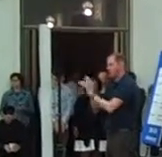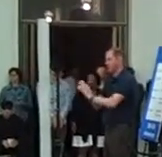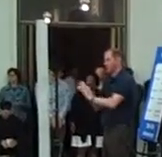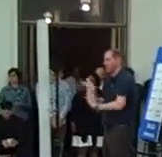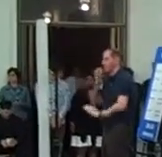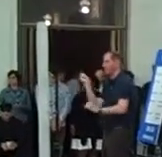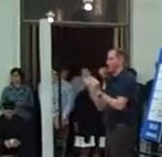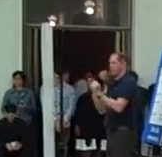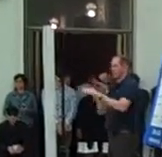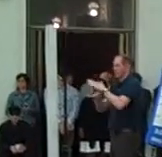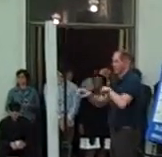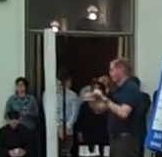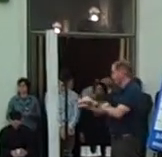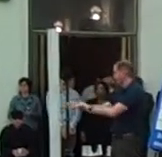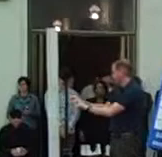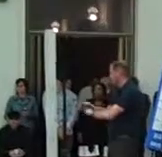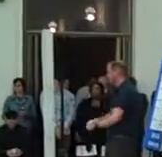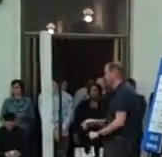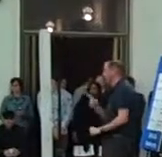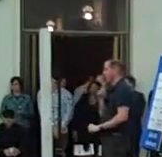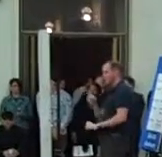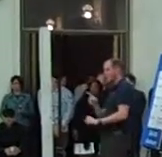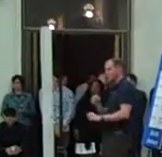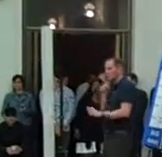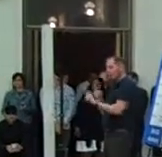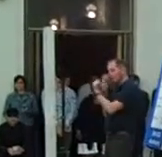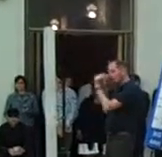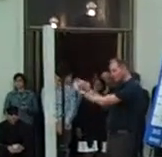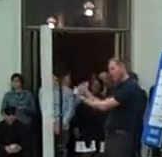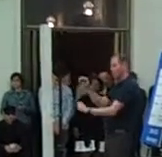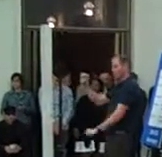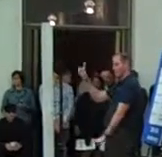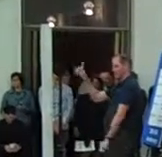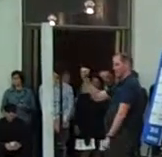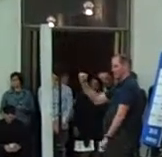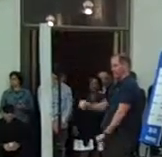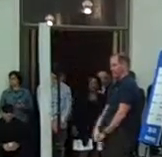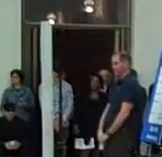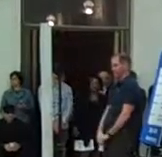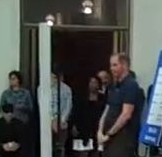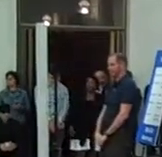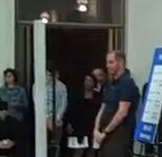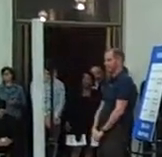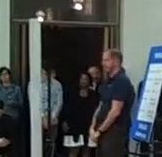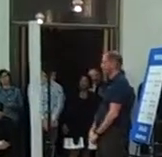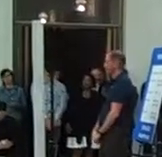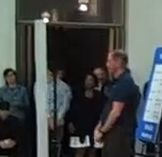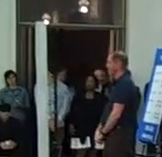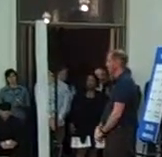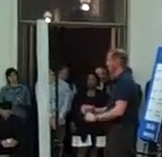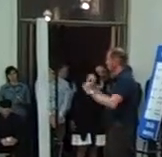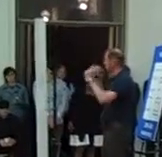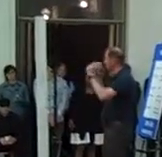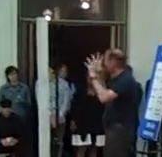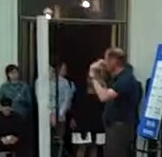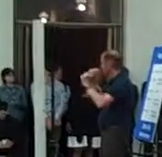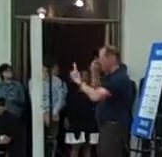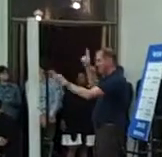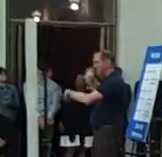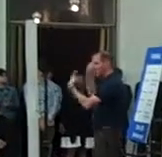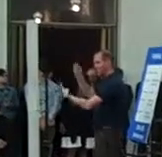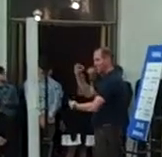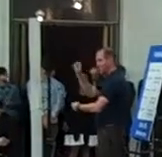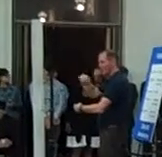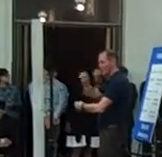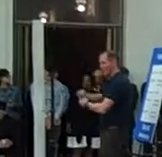our promises that we made some 20 years ago. It is extraordinary how far we have come, but